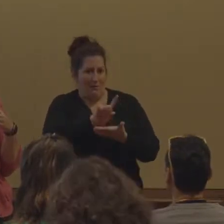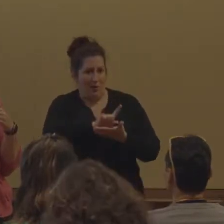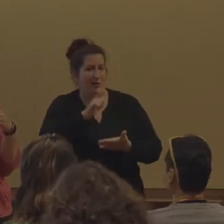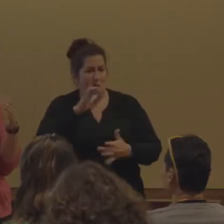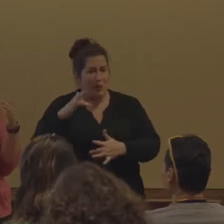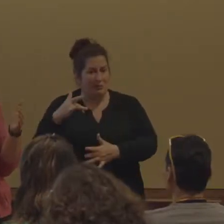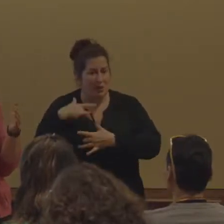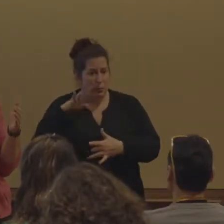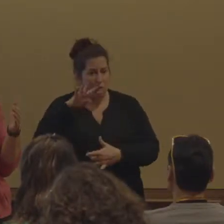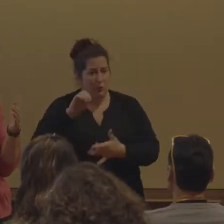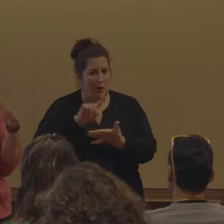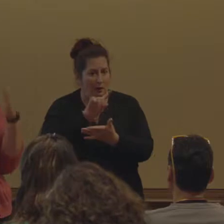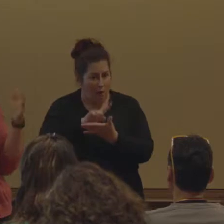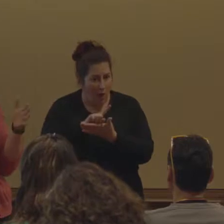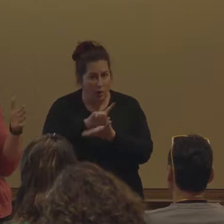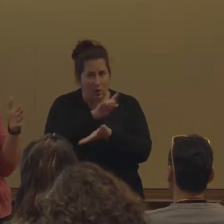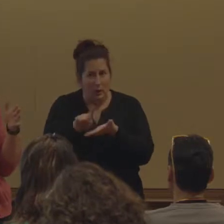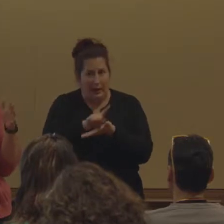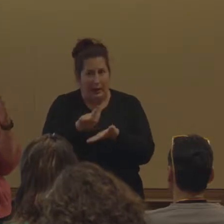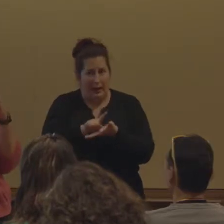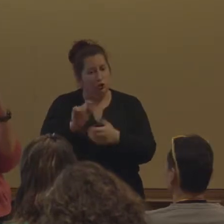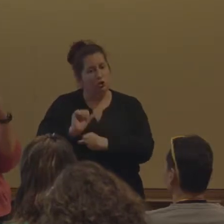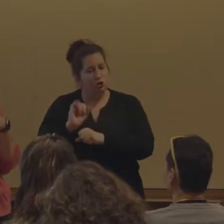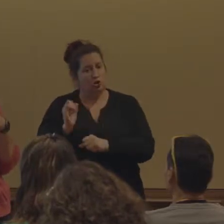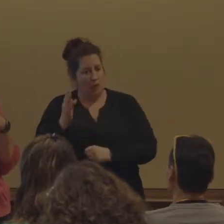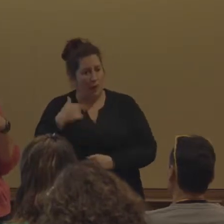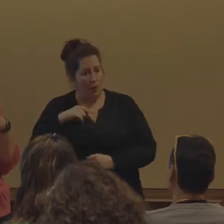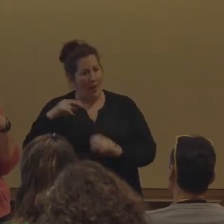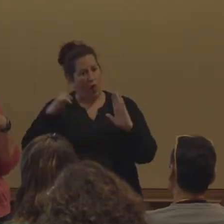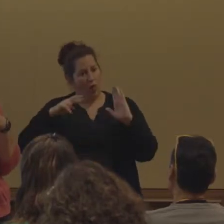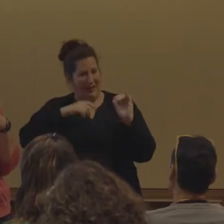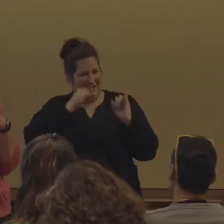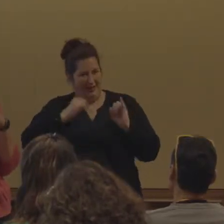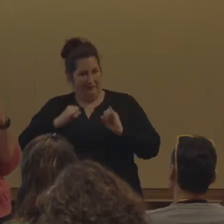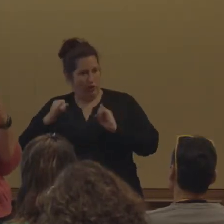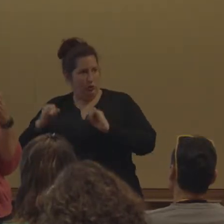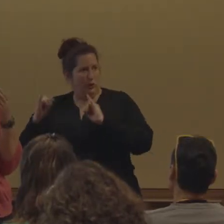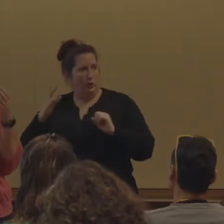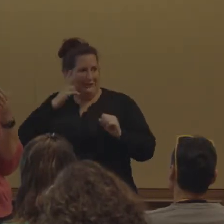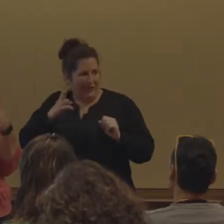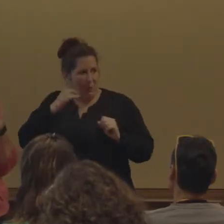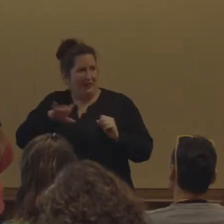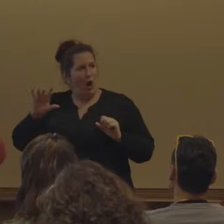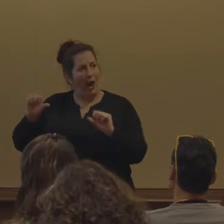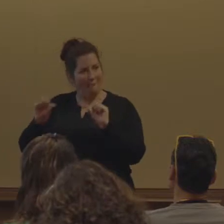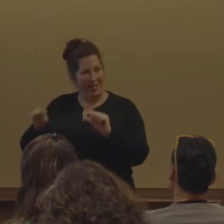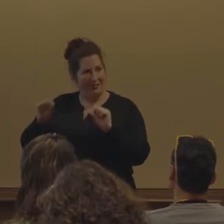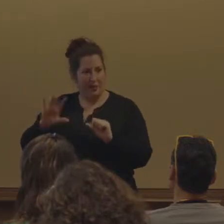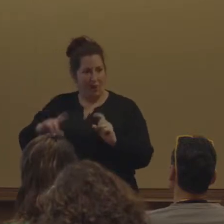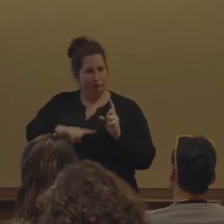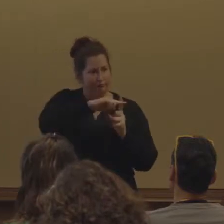your typical 40-hour a week work job, we look at each individual to see what is their abilities and